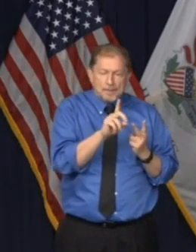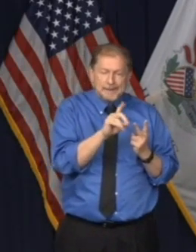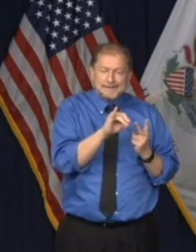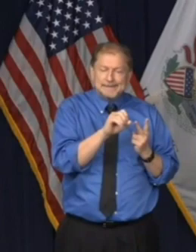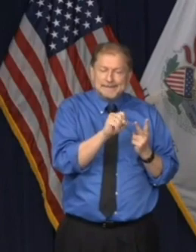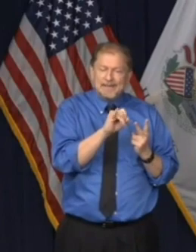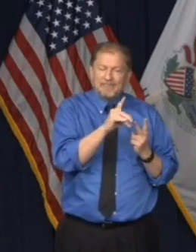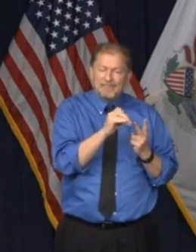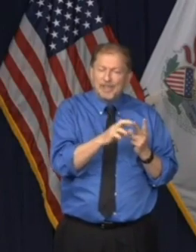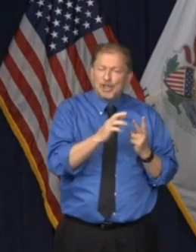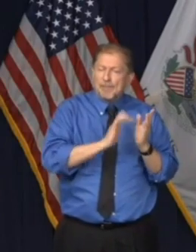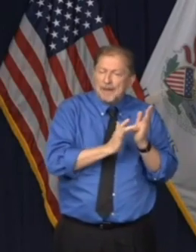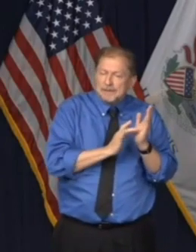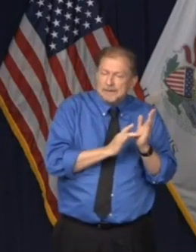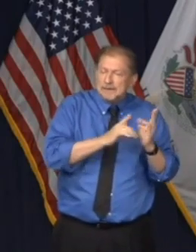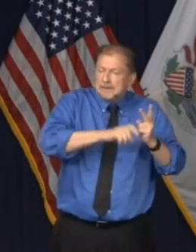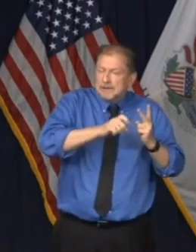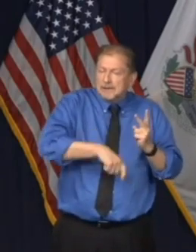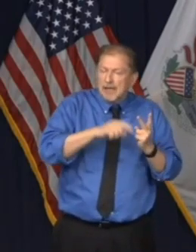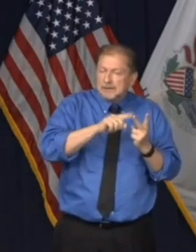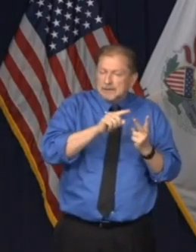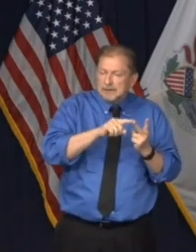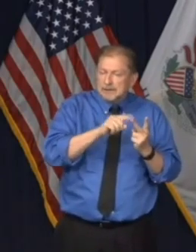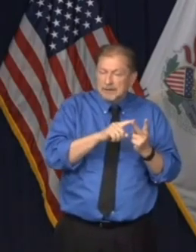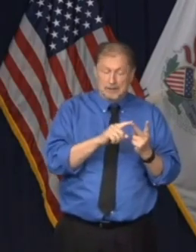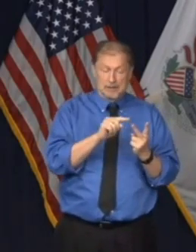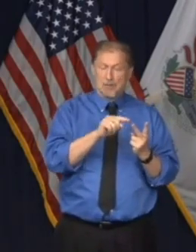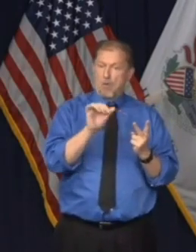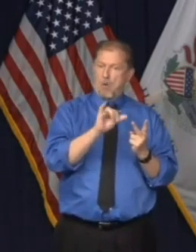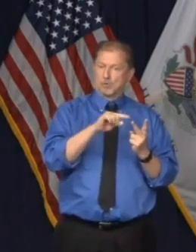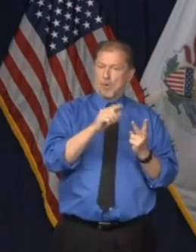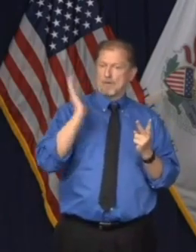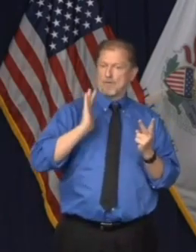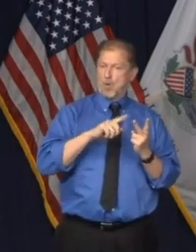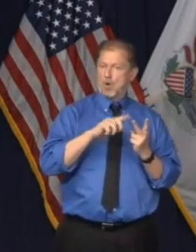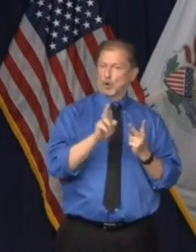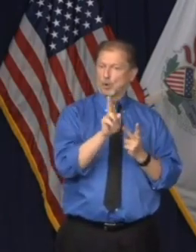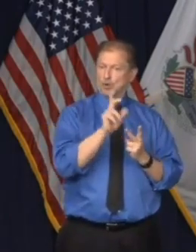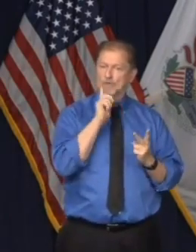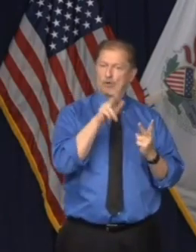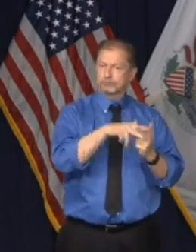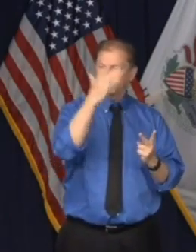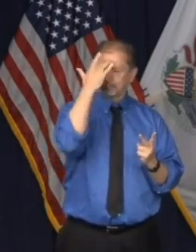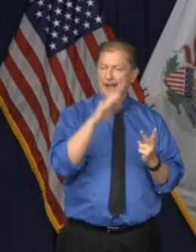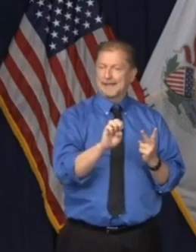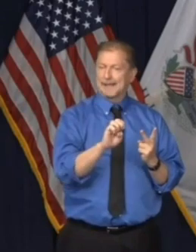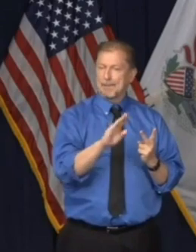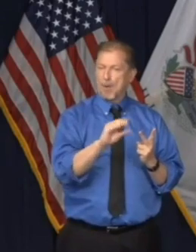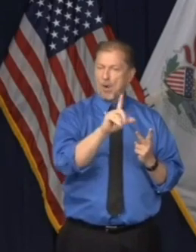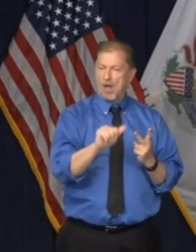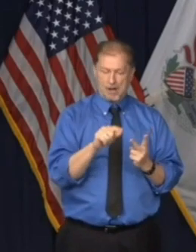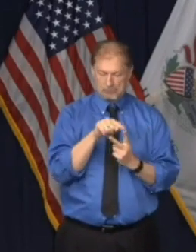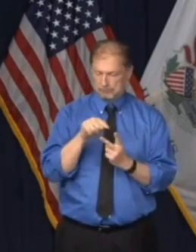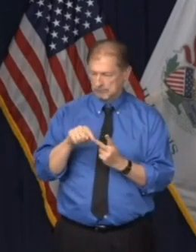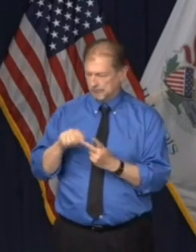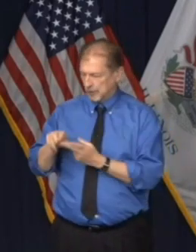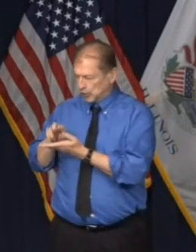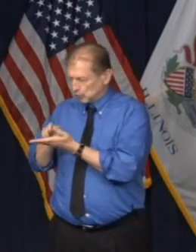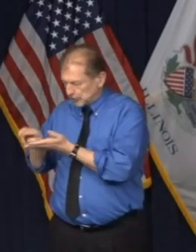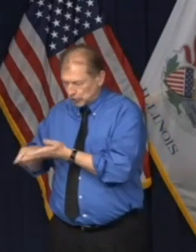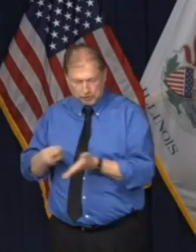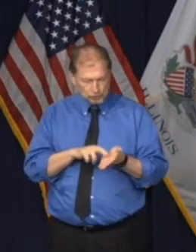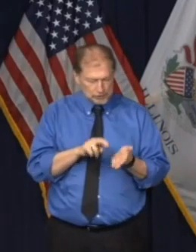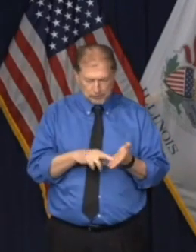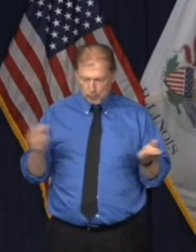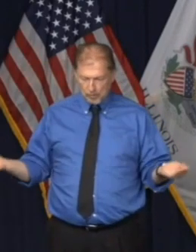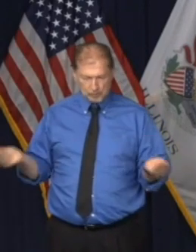remdesivir, thank you, the drug listed to treat Ebola. Can you provide any update on either of those treatment options? Yeah, we can give a full